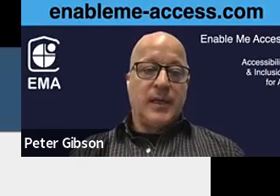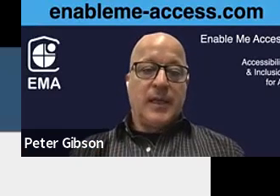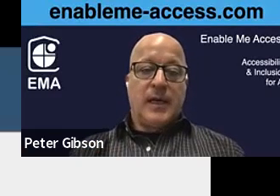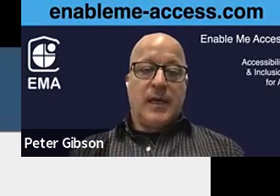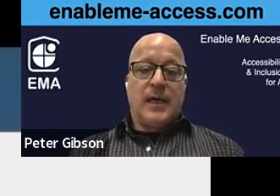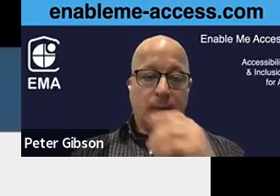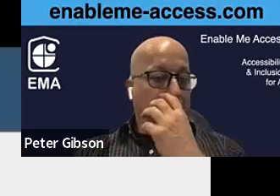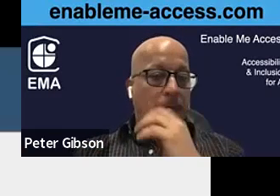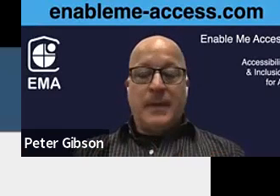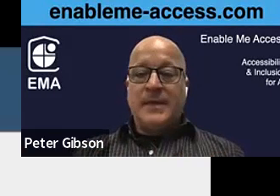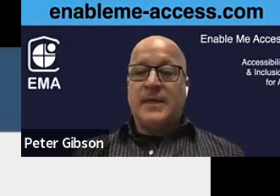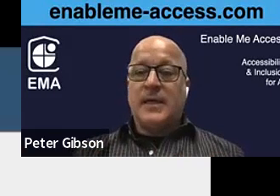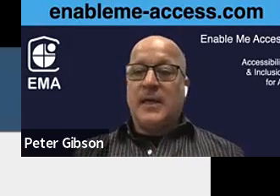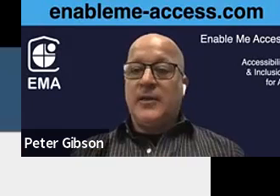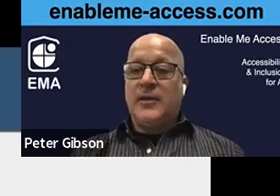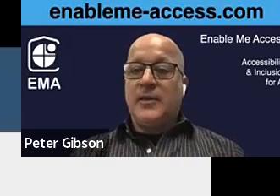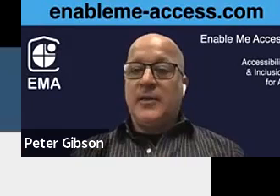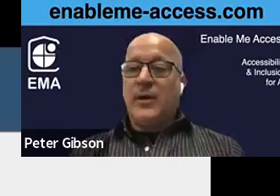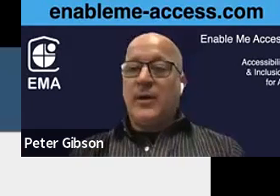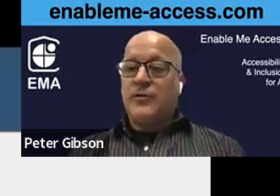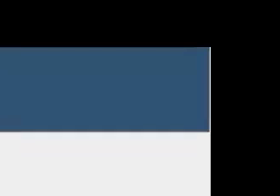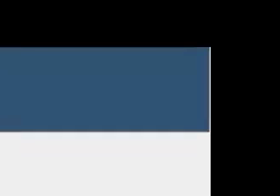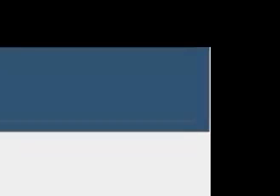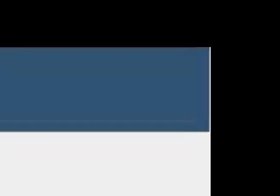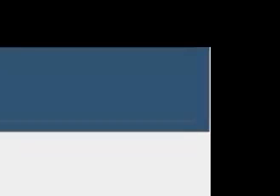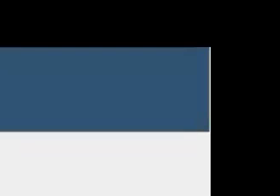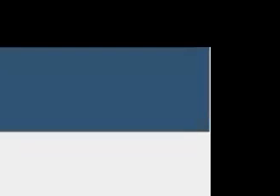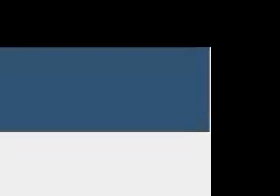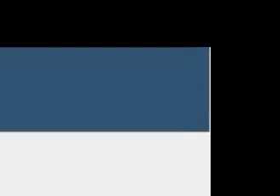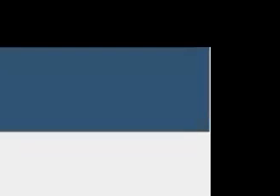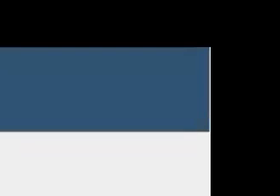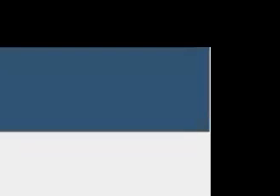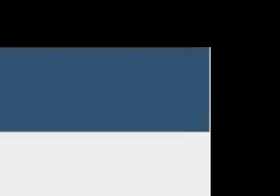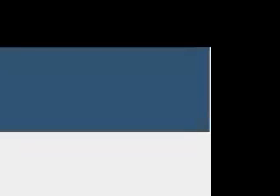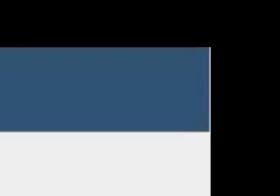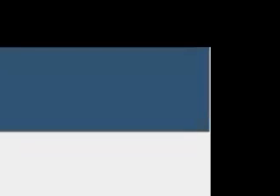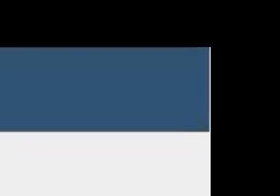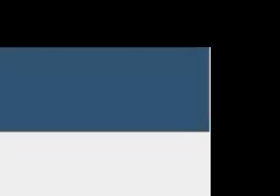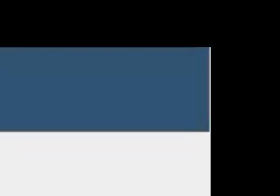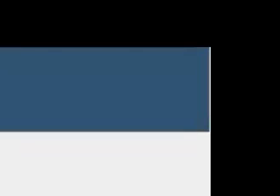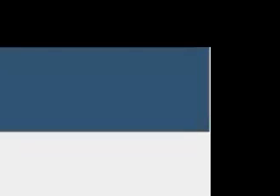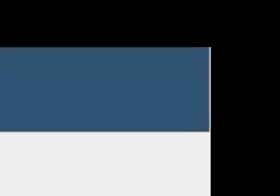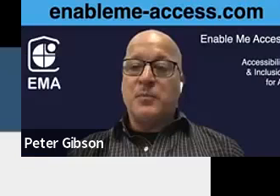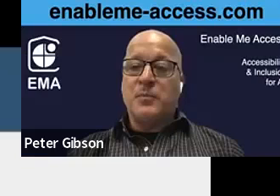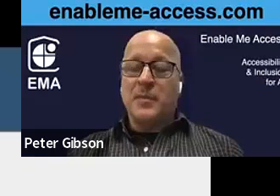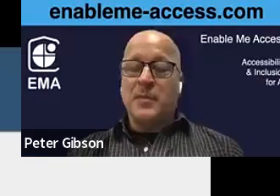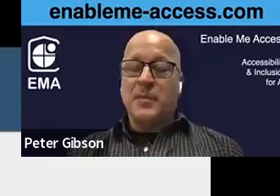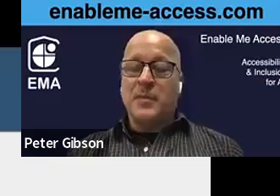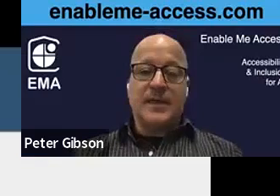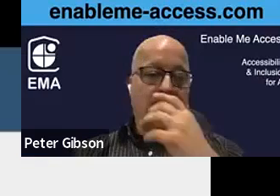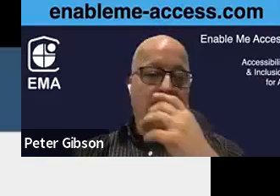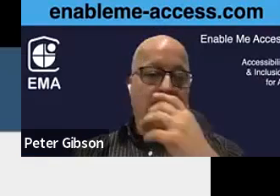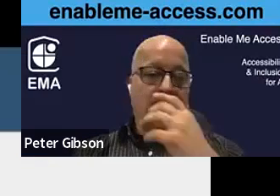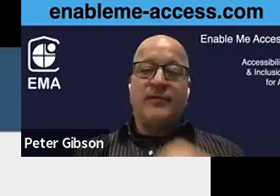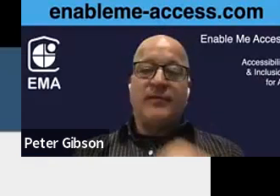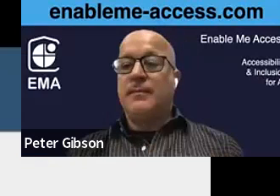go in. Basically, you have to register. That in itself has proven to be very